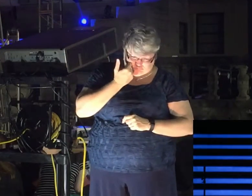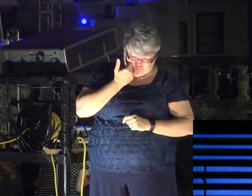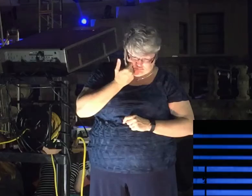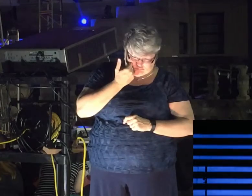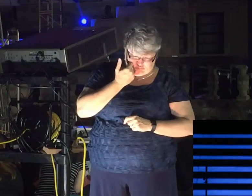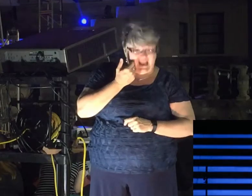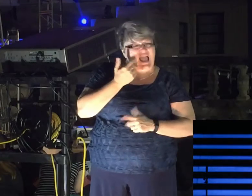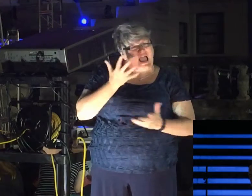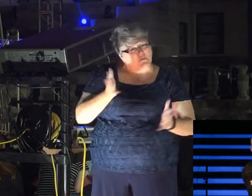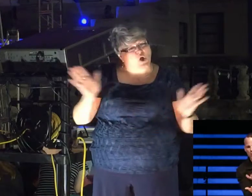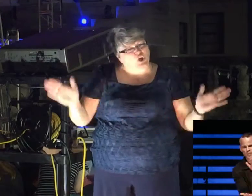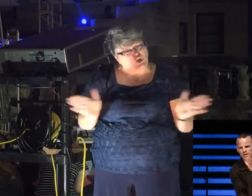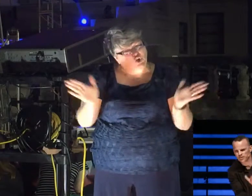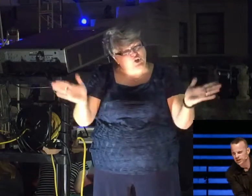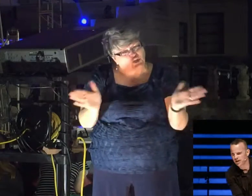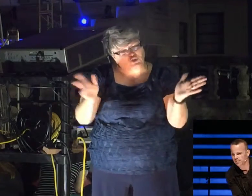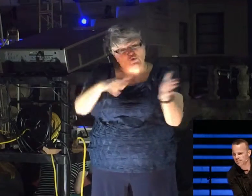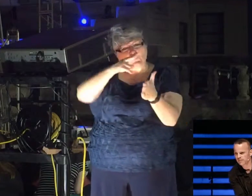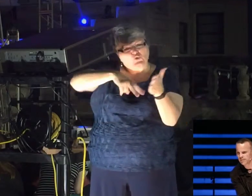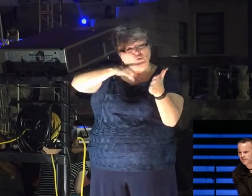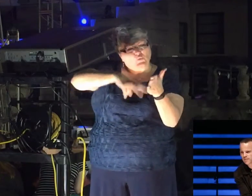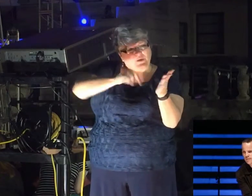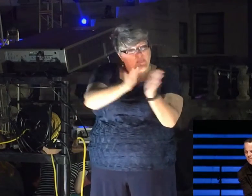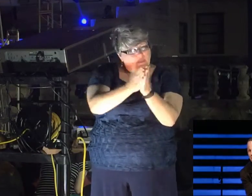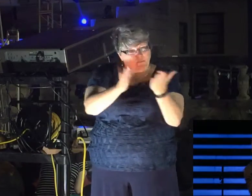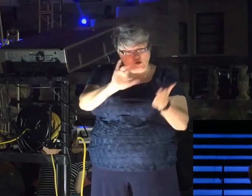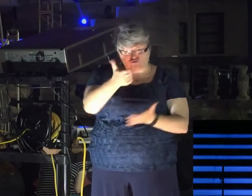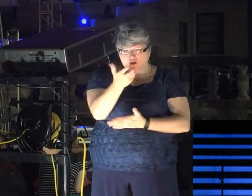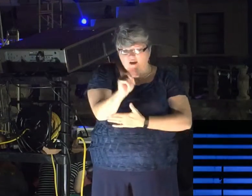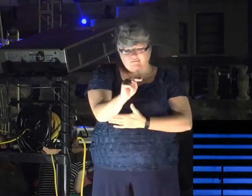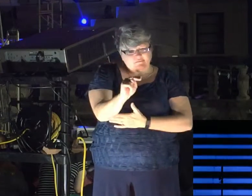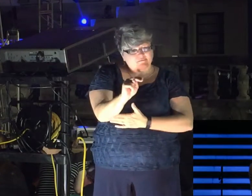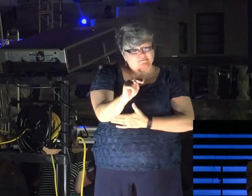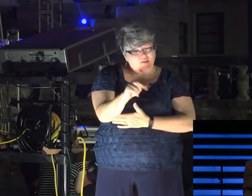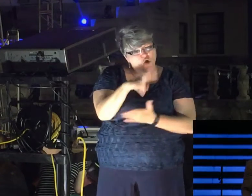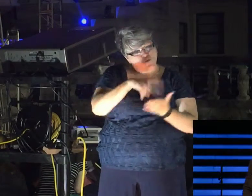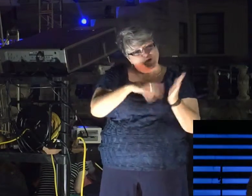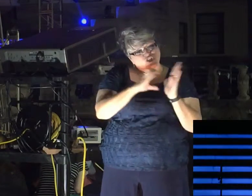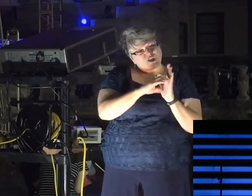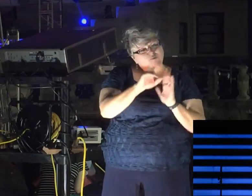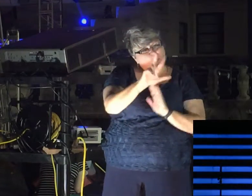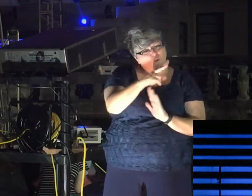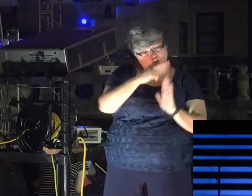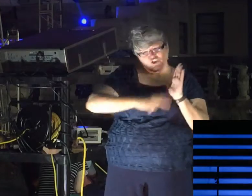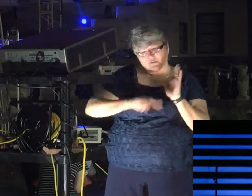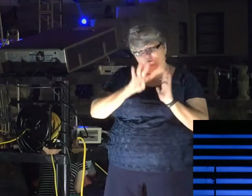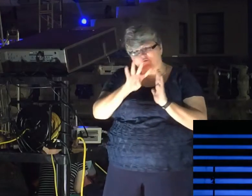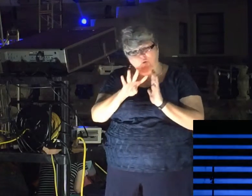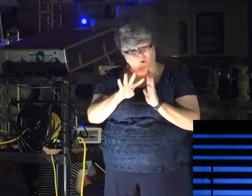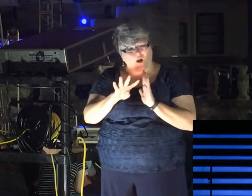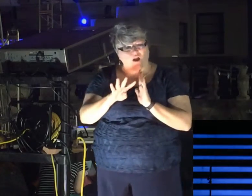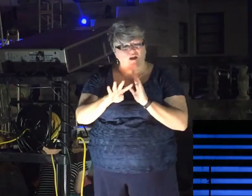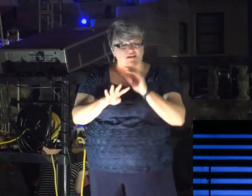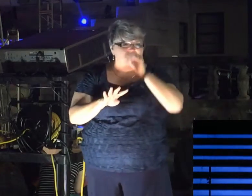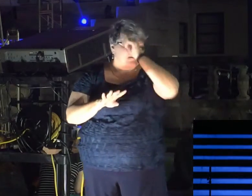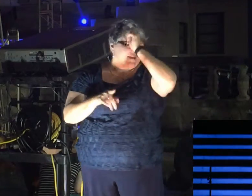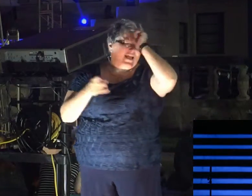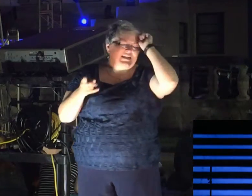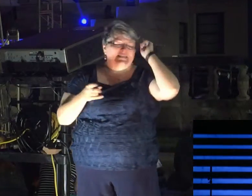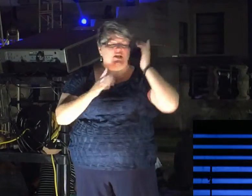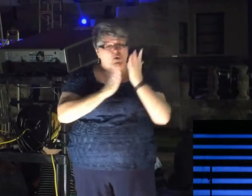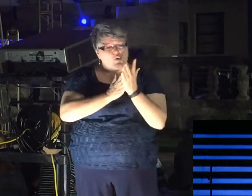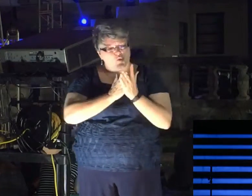shame. And I want to encourage you to read the Gospel of John. Read chapter 3, read chapter